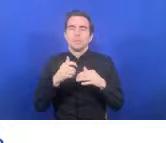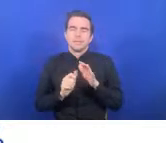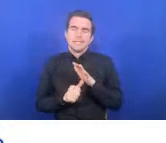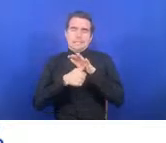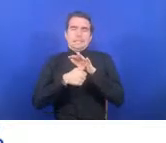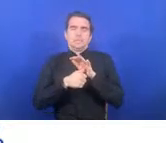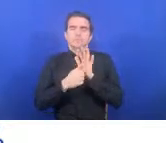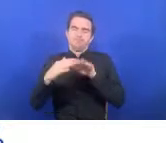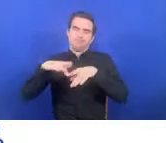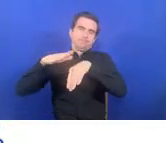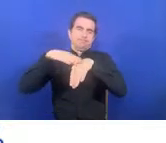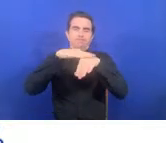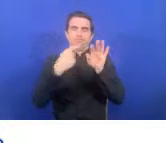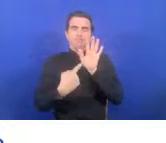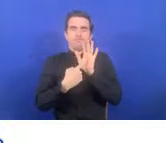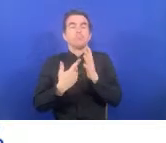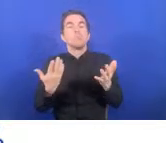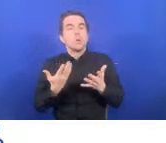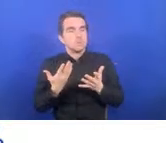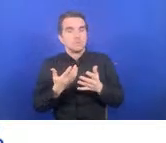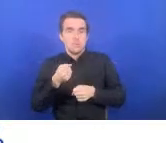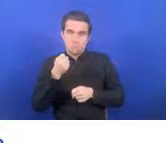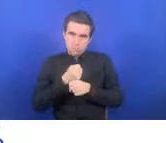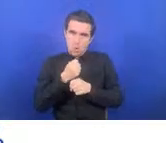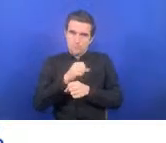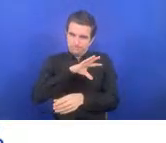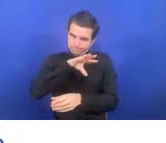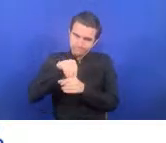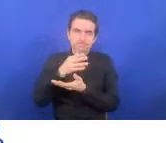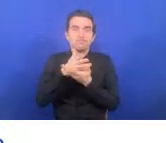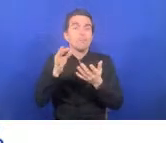understand the needs of women, and also not just